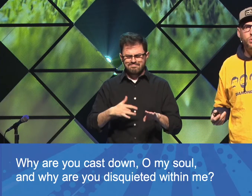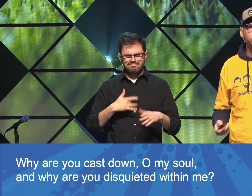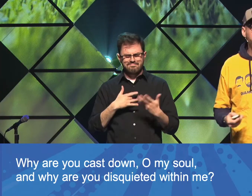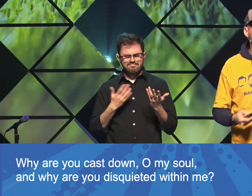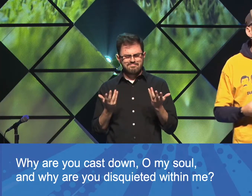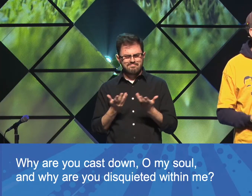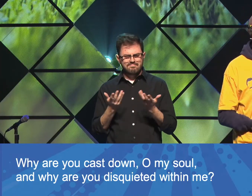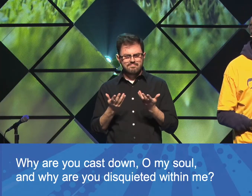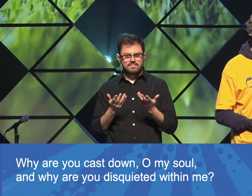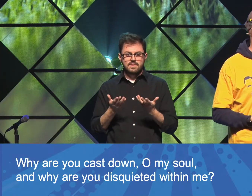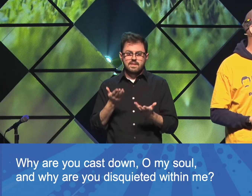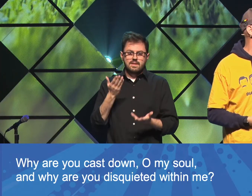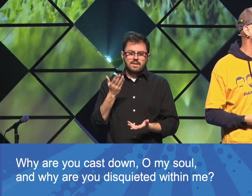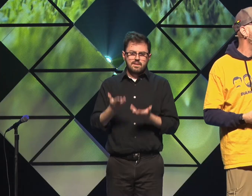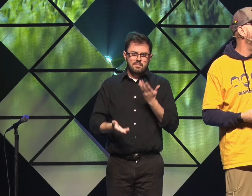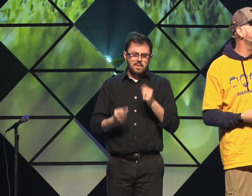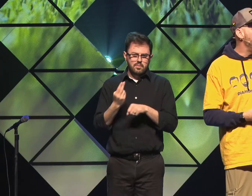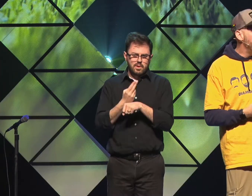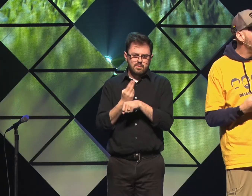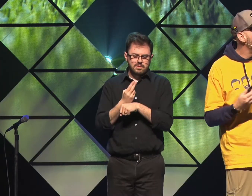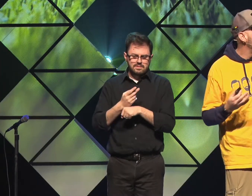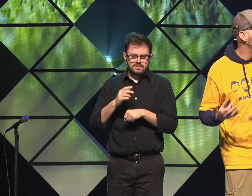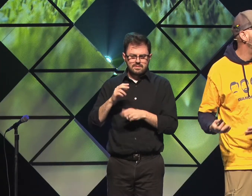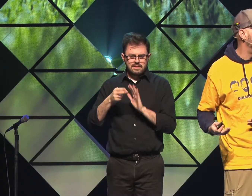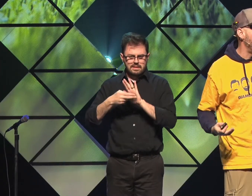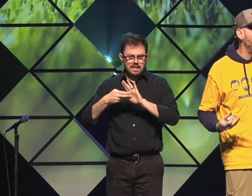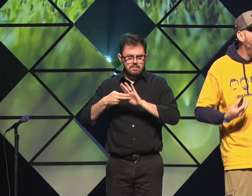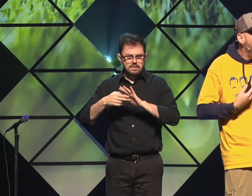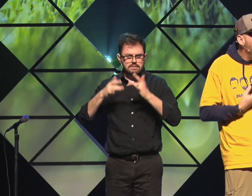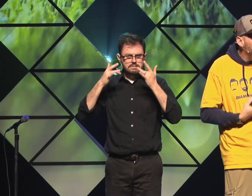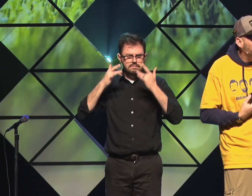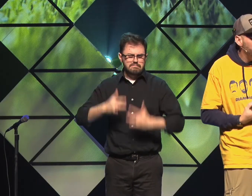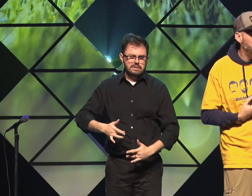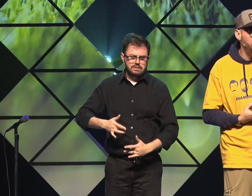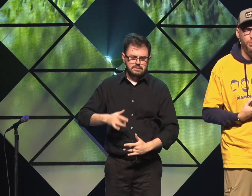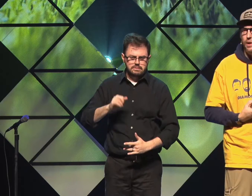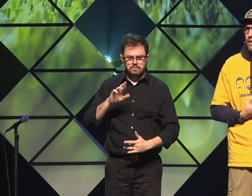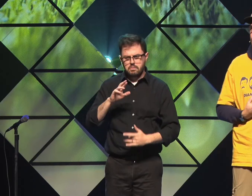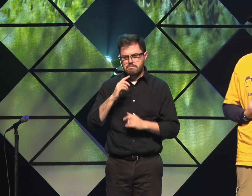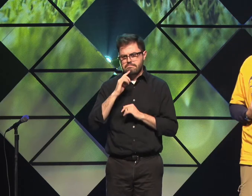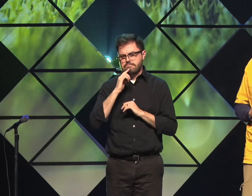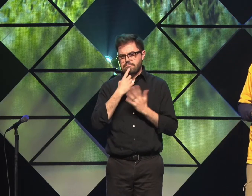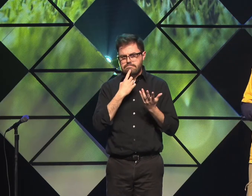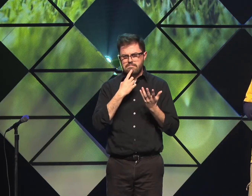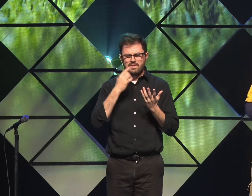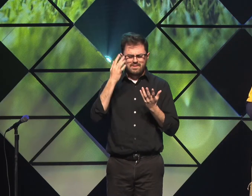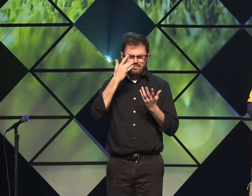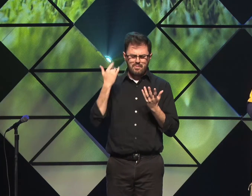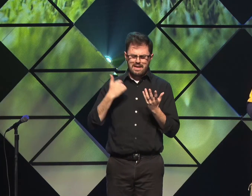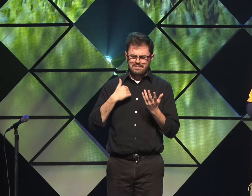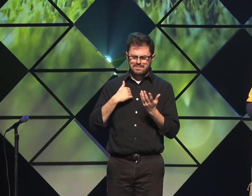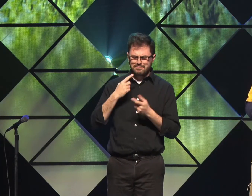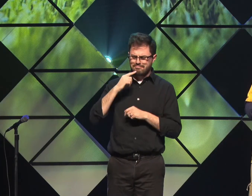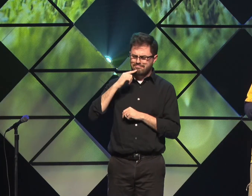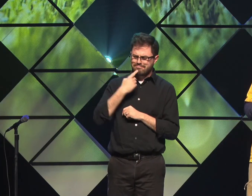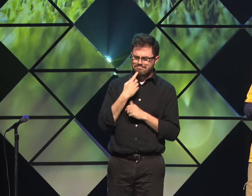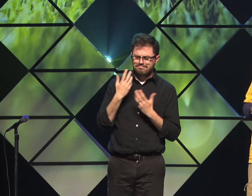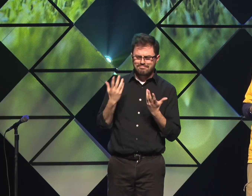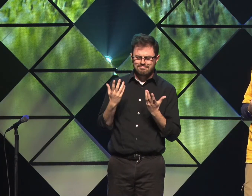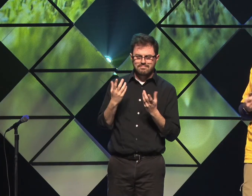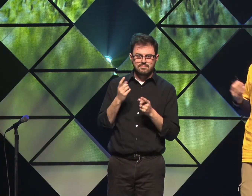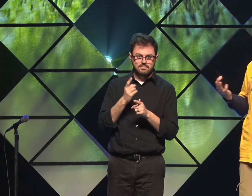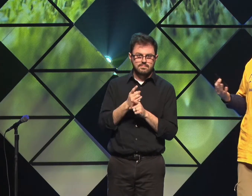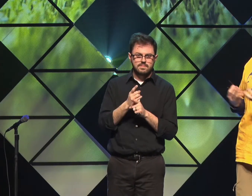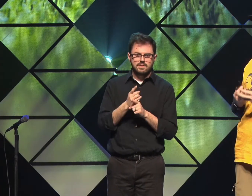use the word depression and maybe the word disappointment. Why am I so disappointed? Right? It's not